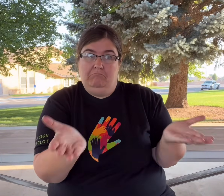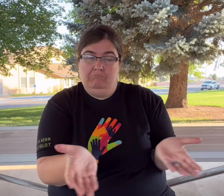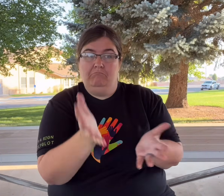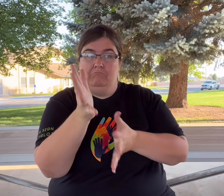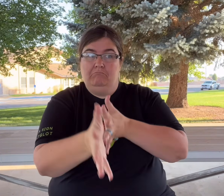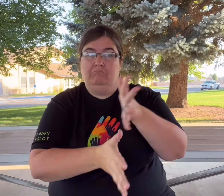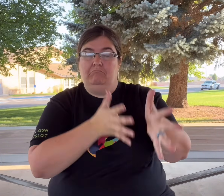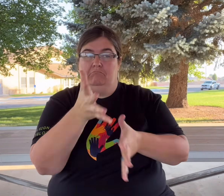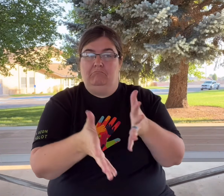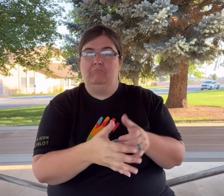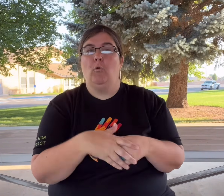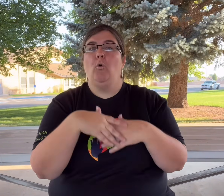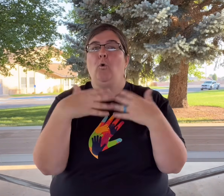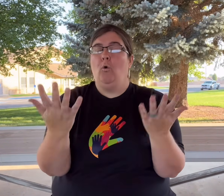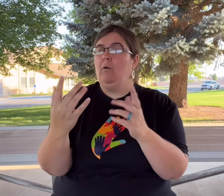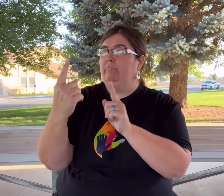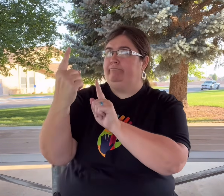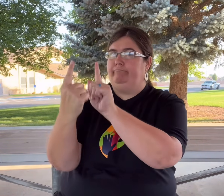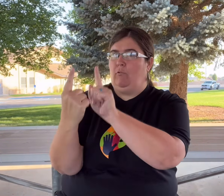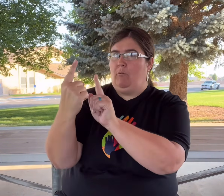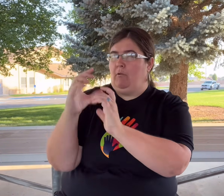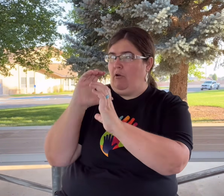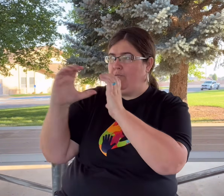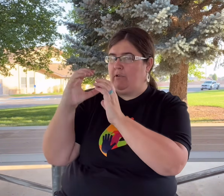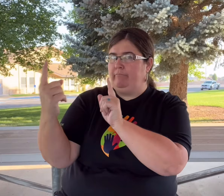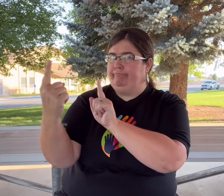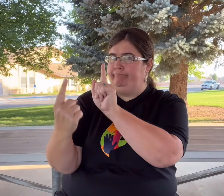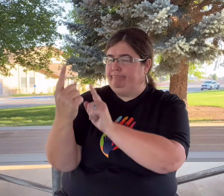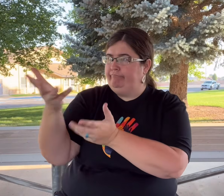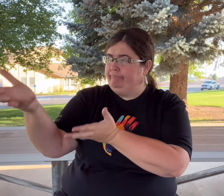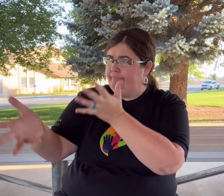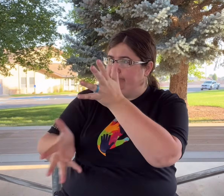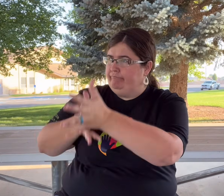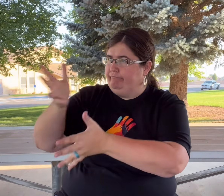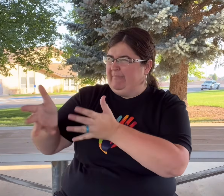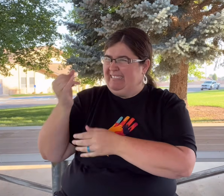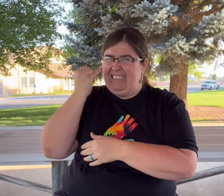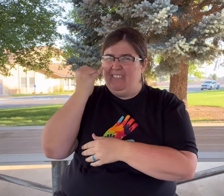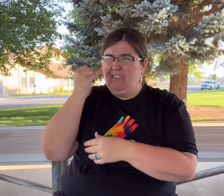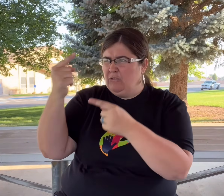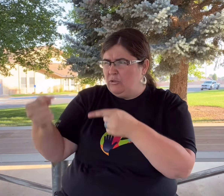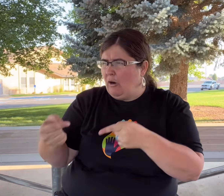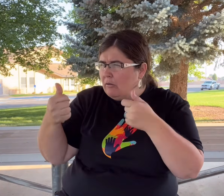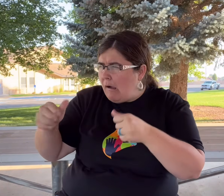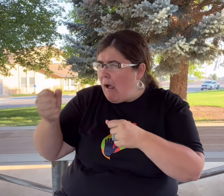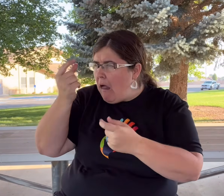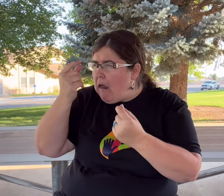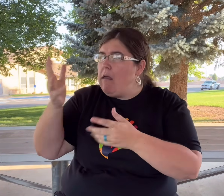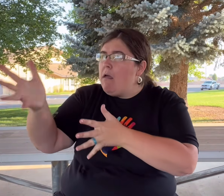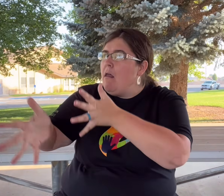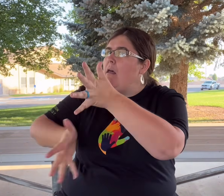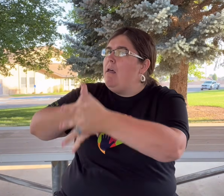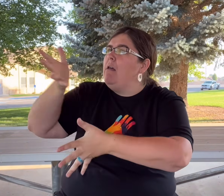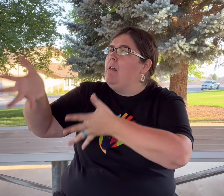in the classroom or in one-on-one conversations when they don't know a sign or don't understand what someone's